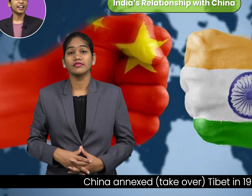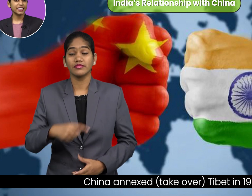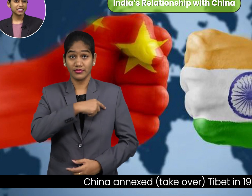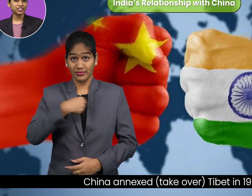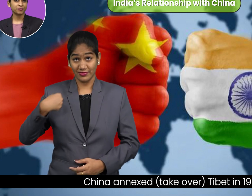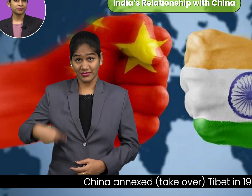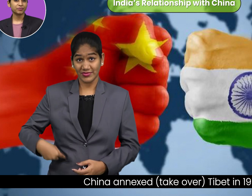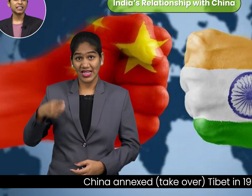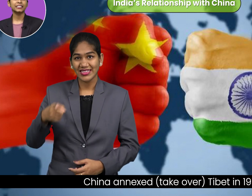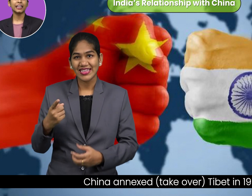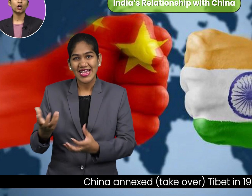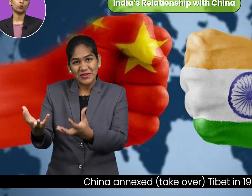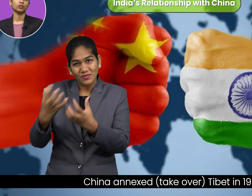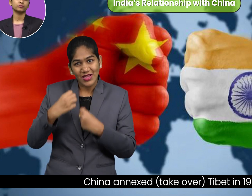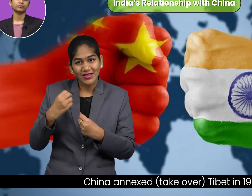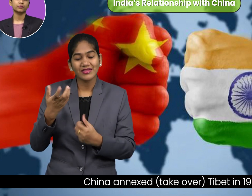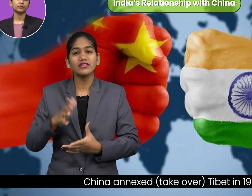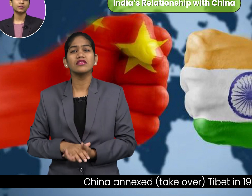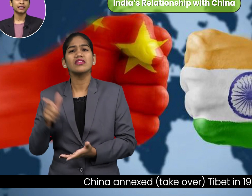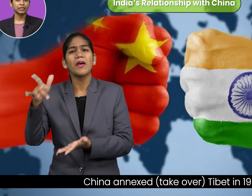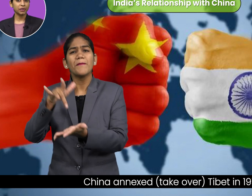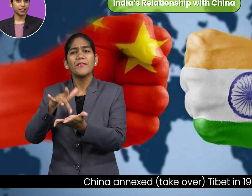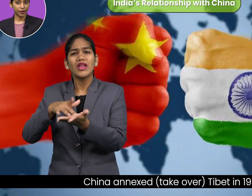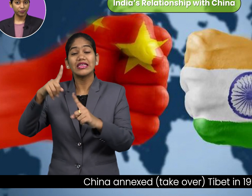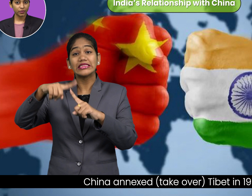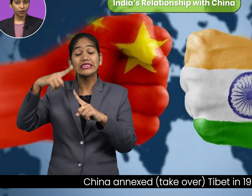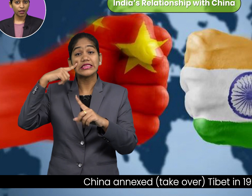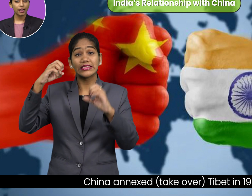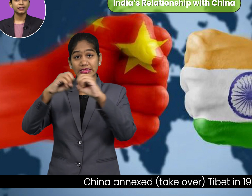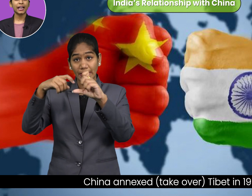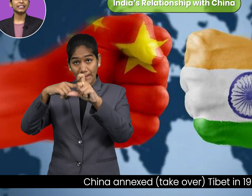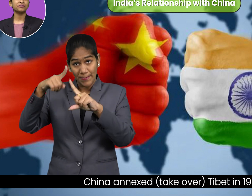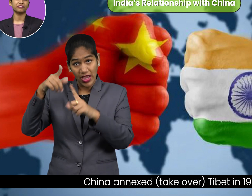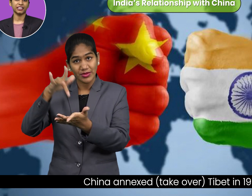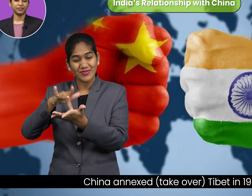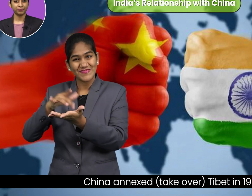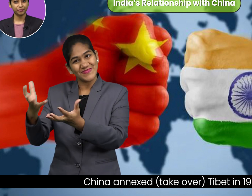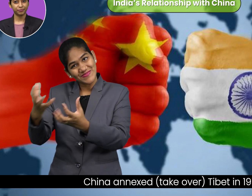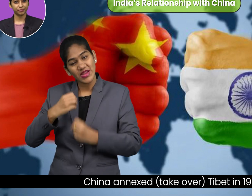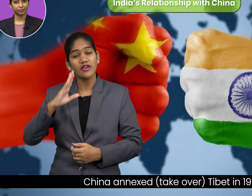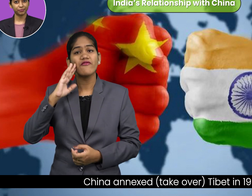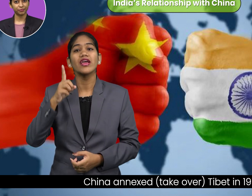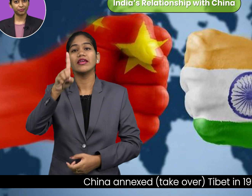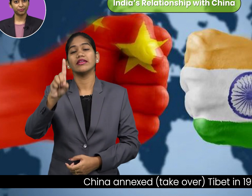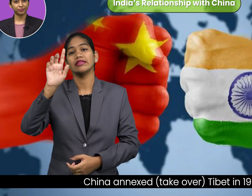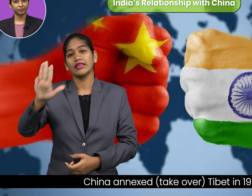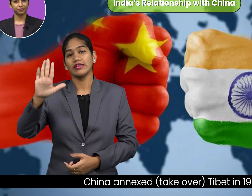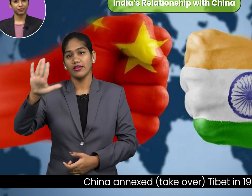China annexed, takeover Tibet in 1950,